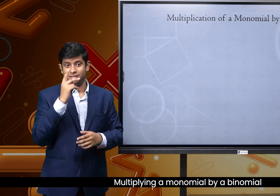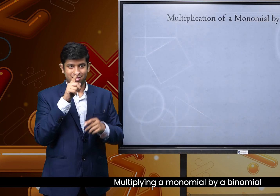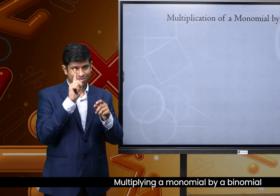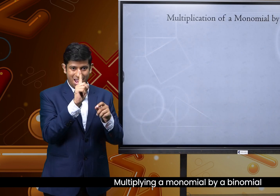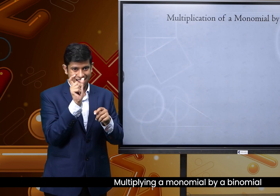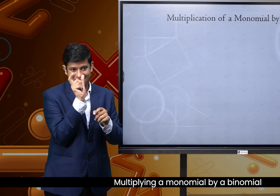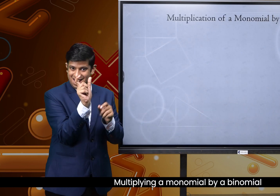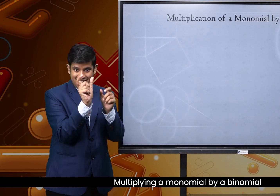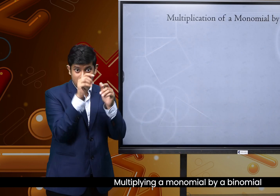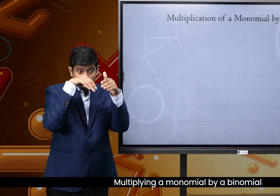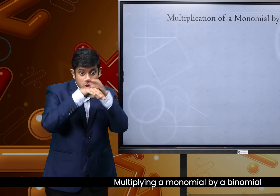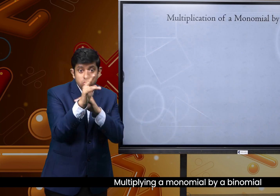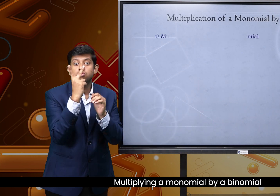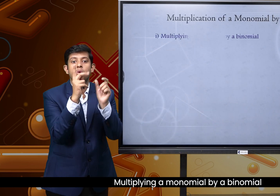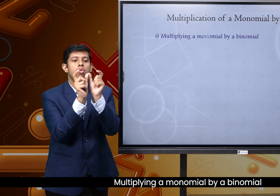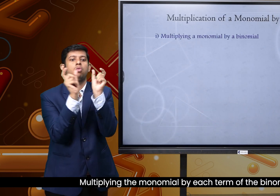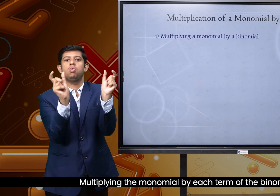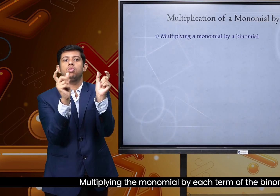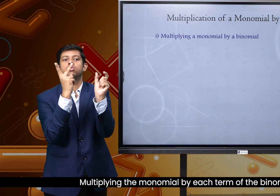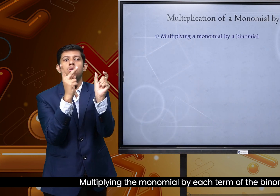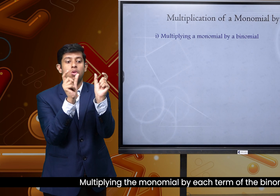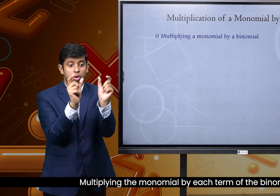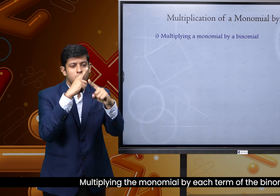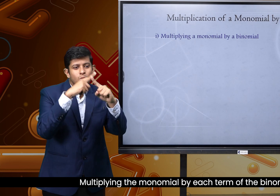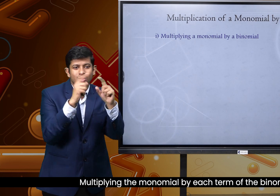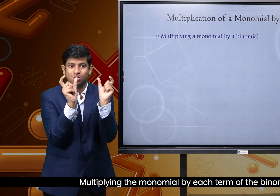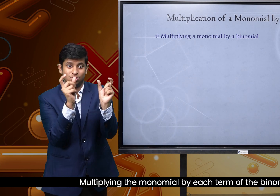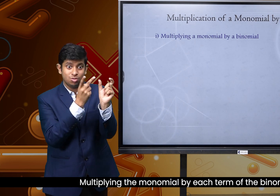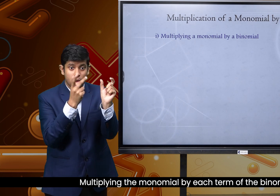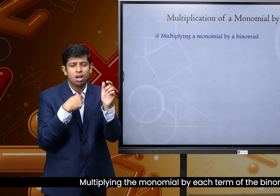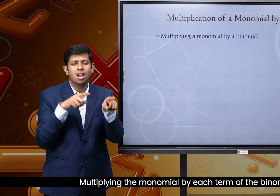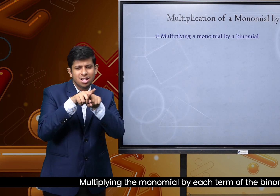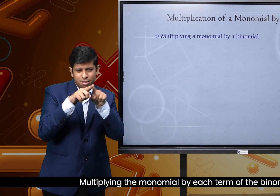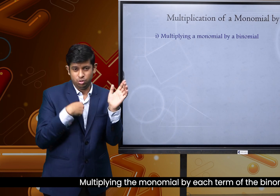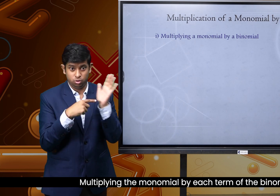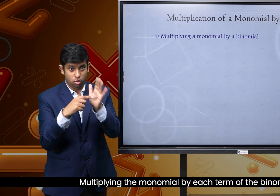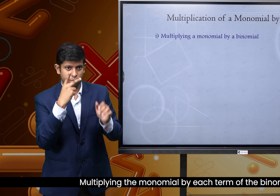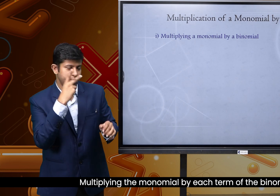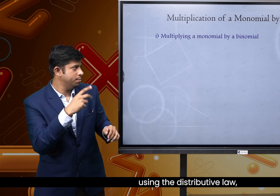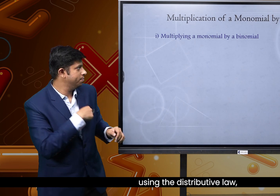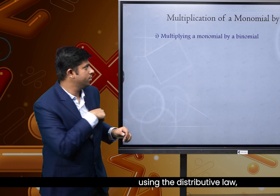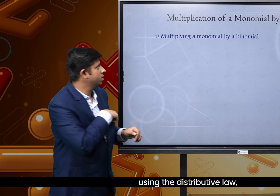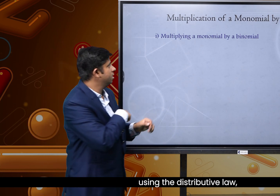Multiplying a monomial by a binomial. Multiplying the monomial by each term of the binomial using the distributive